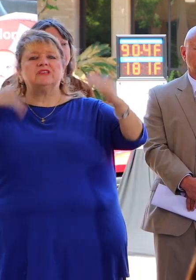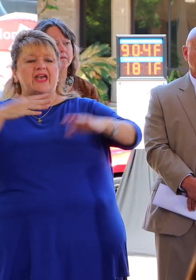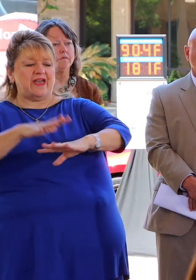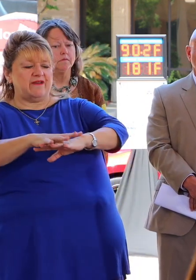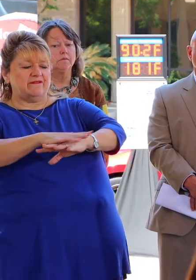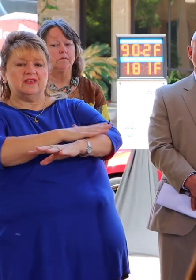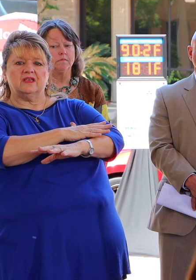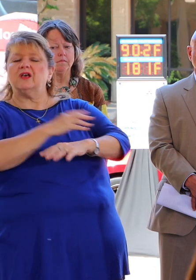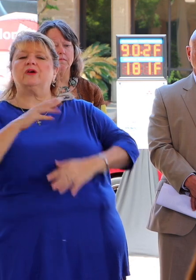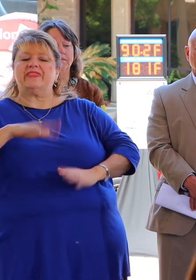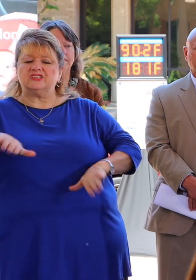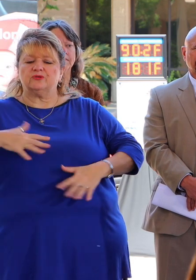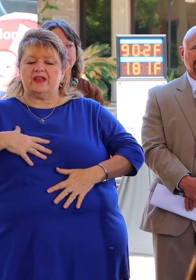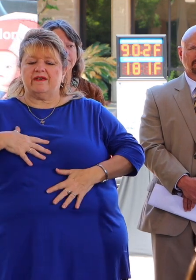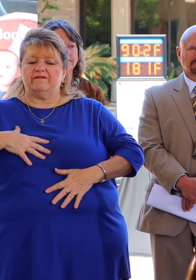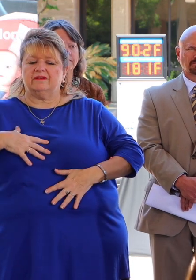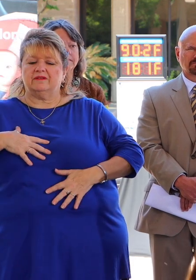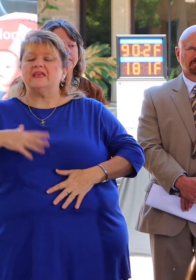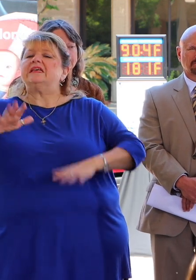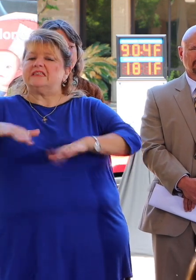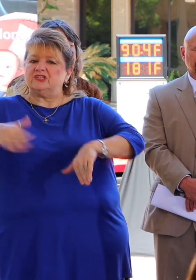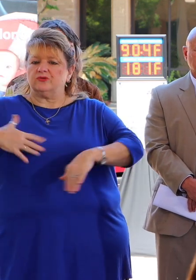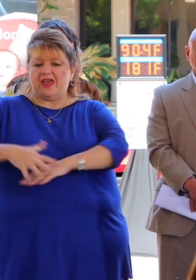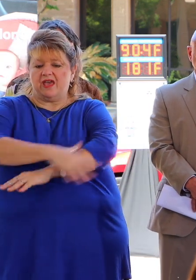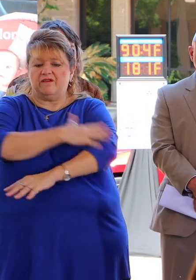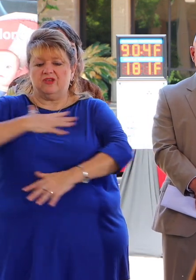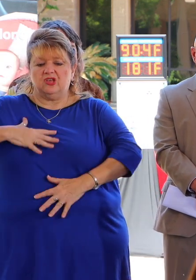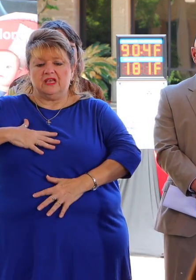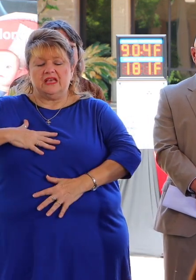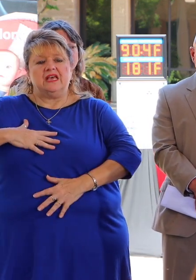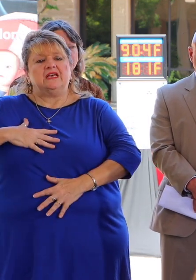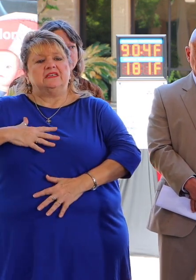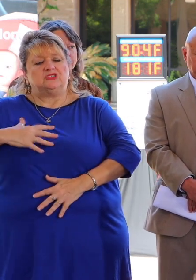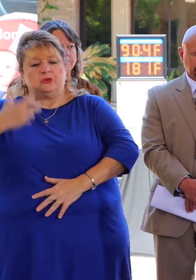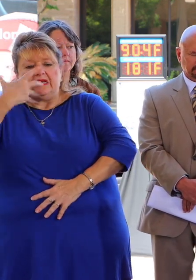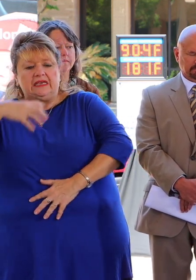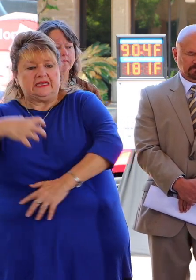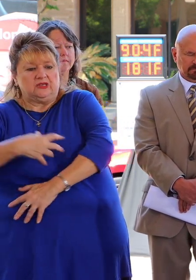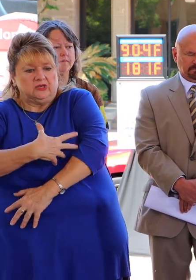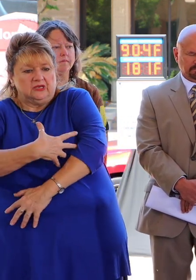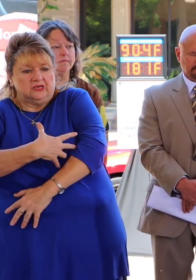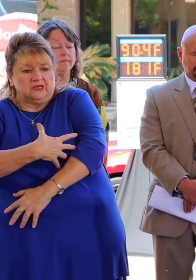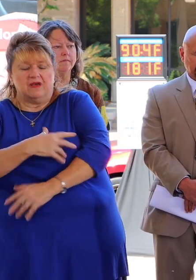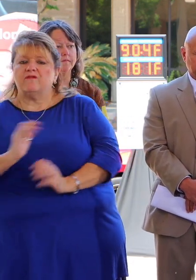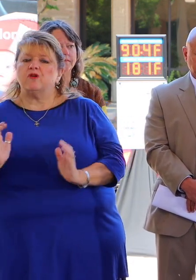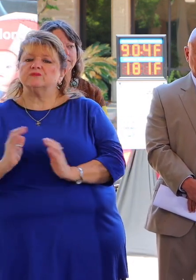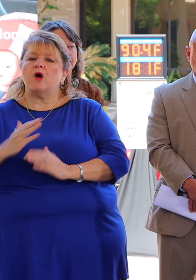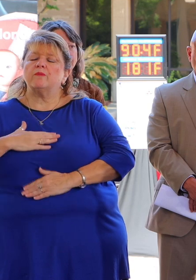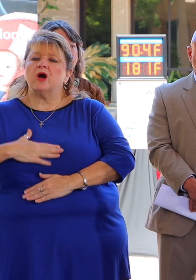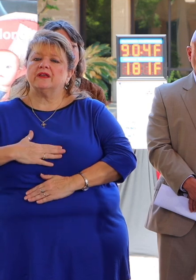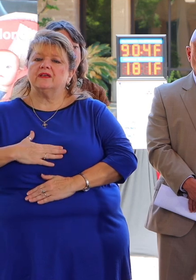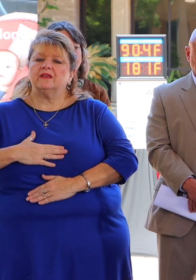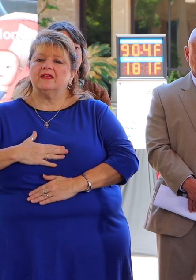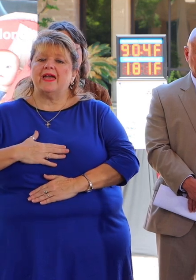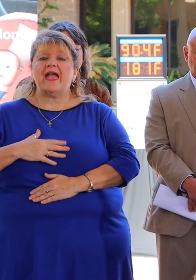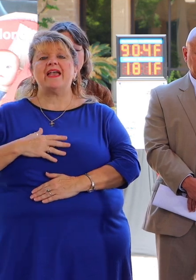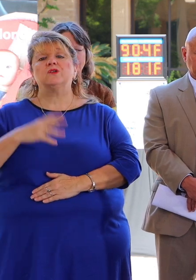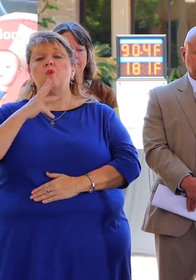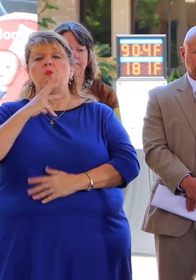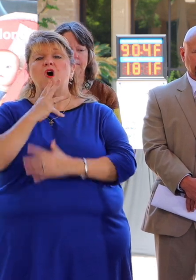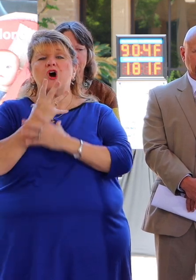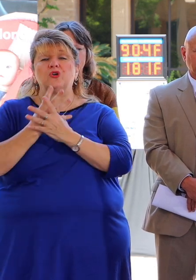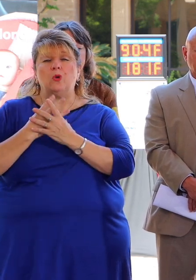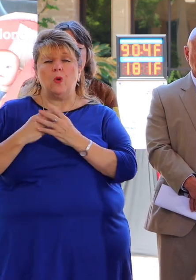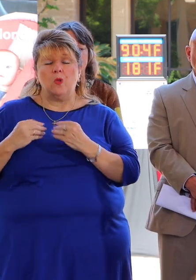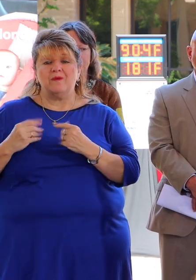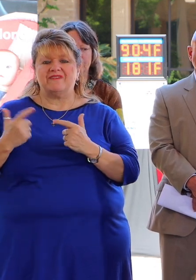body mass, and then they can dehydrate faster. Children adjust slower to rapid changes in temperature